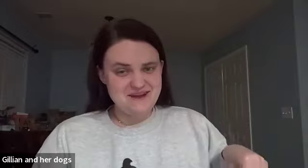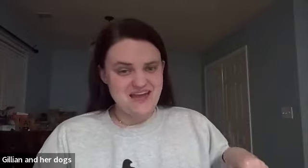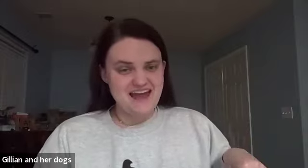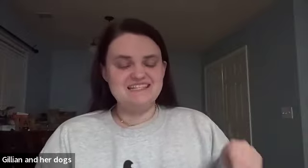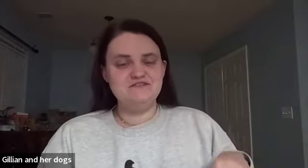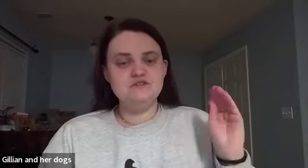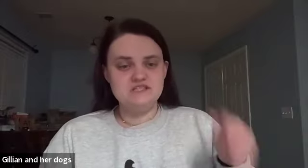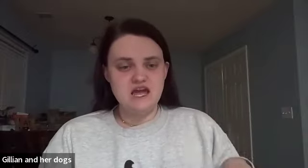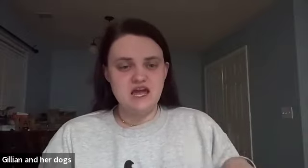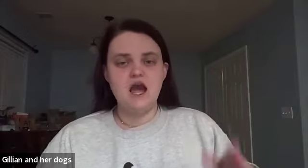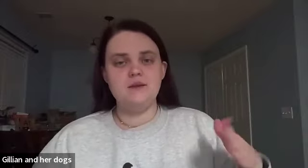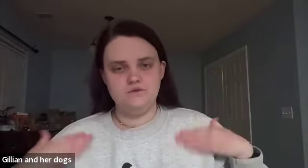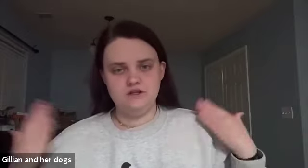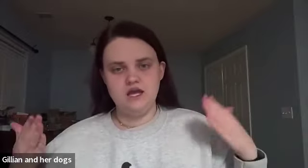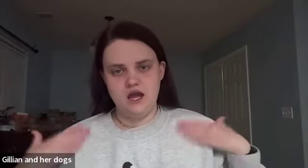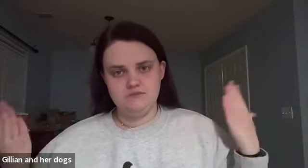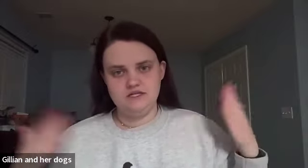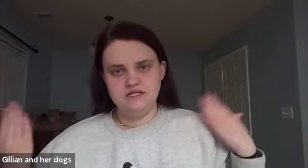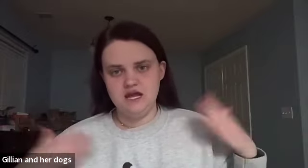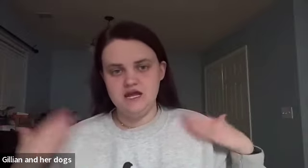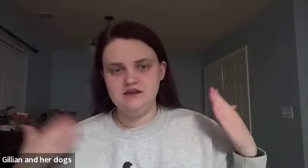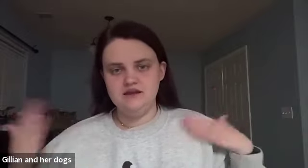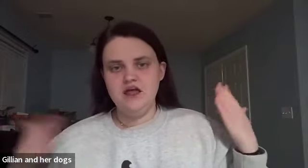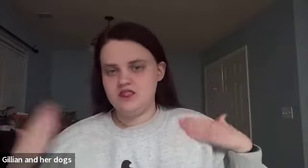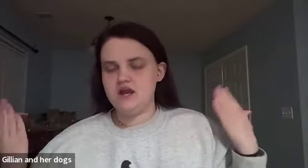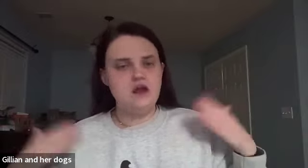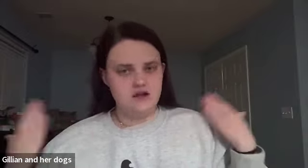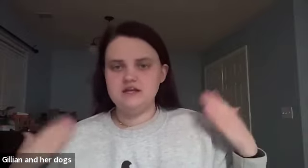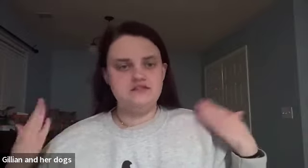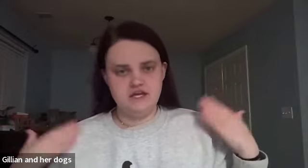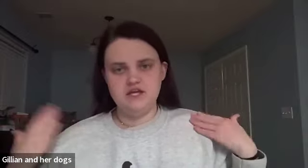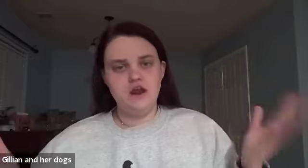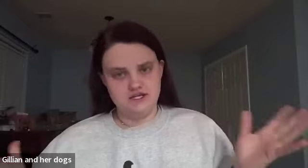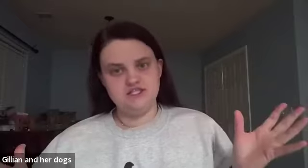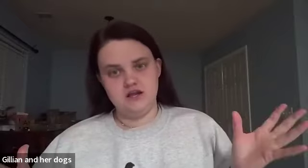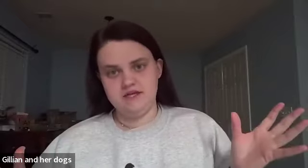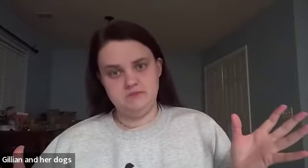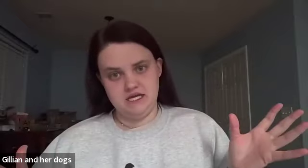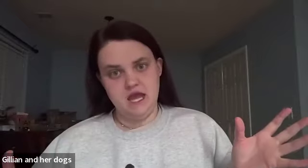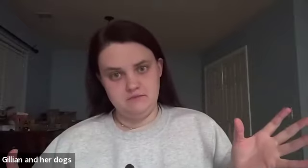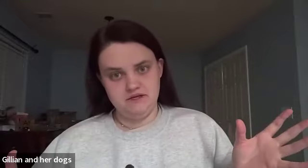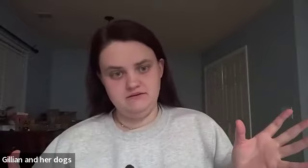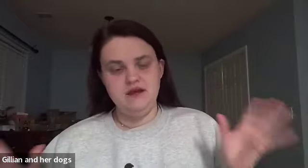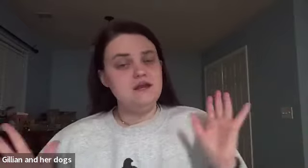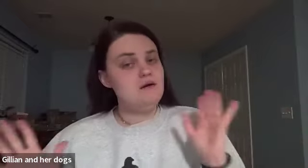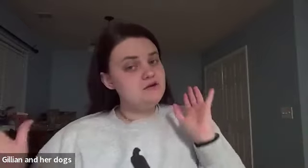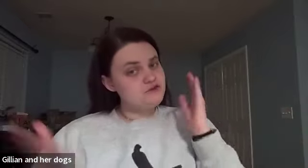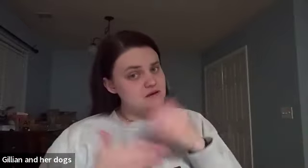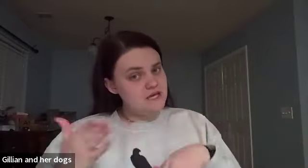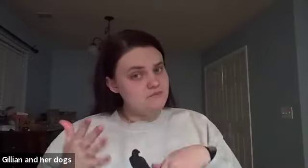by that is if you say, I'm really happy today, they're not going to think you're actually talking about you being happy. Now, I know for some